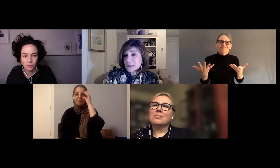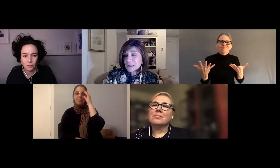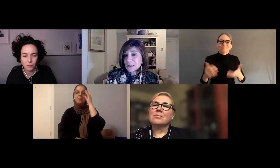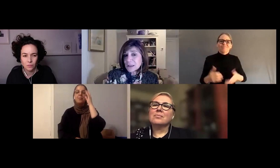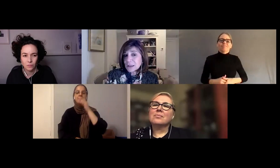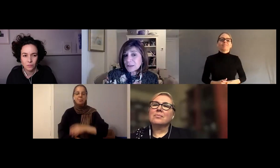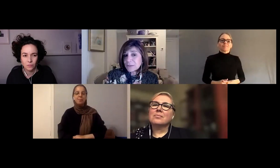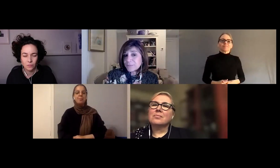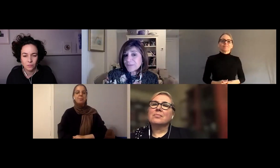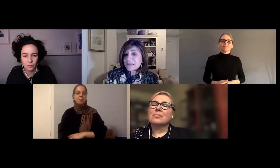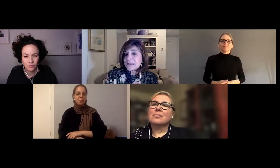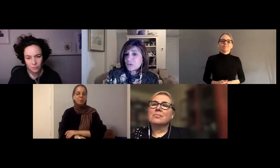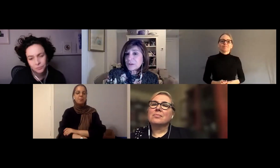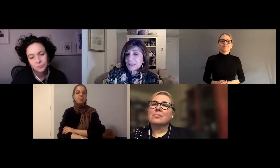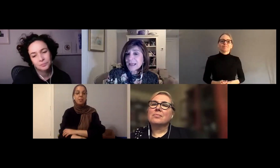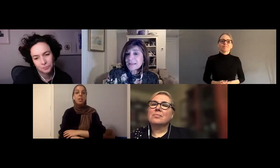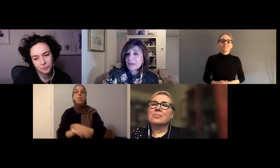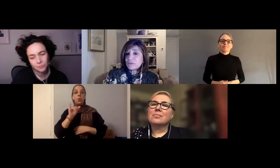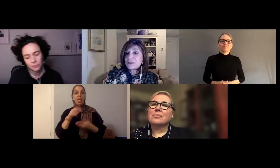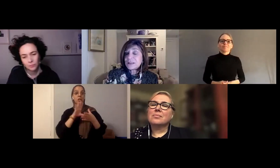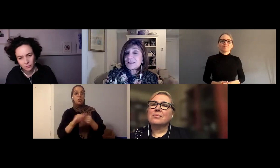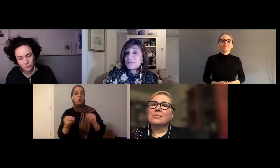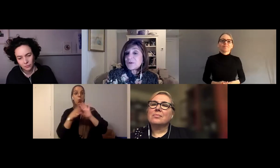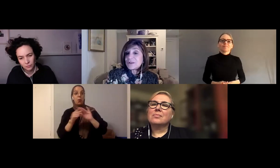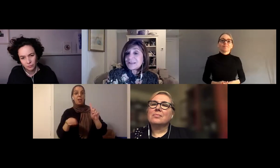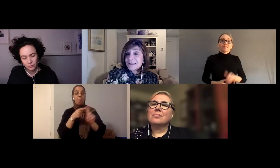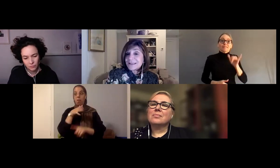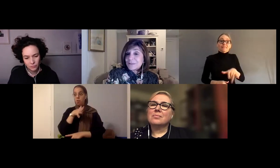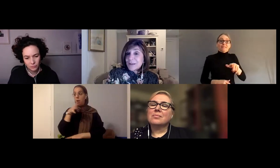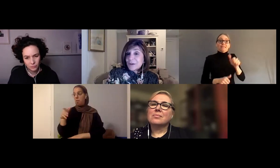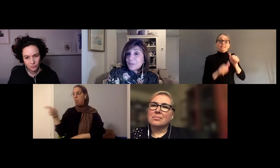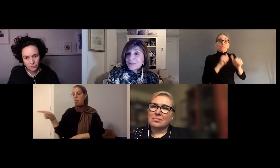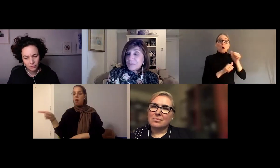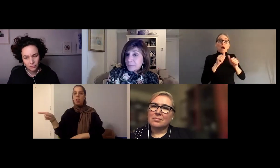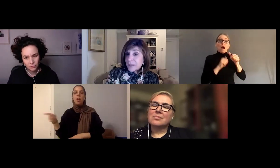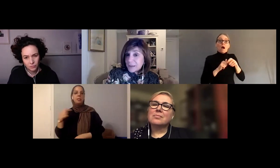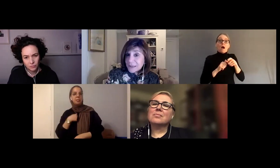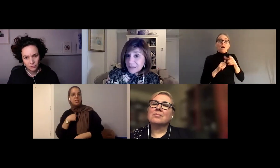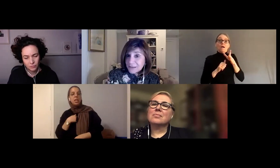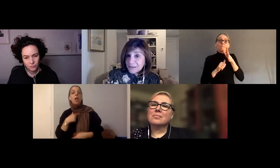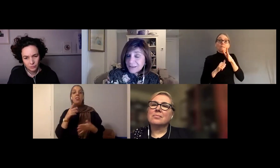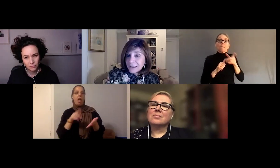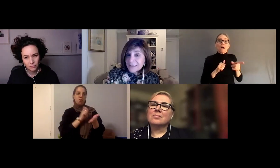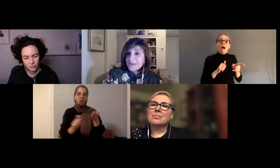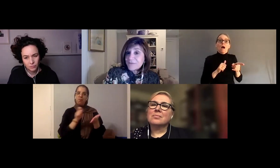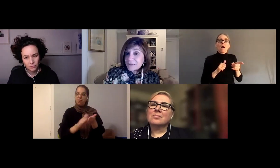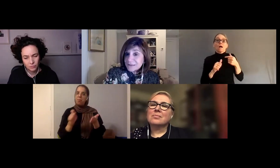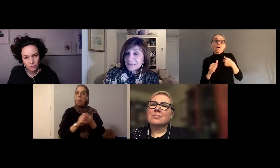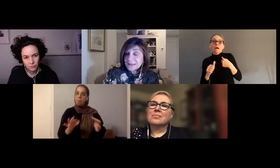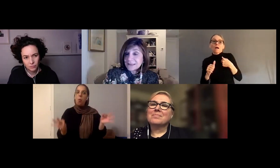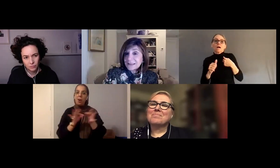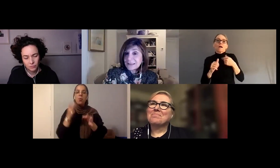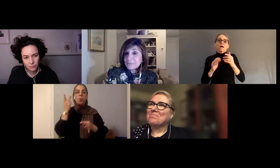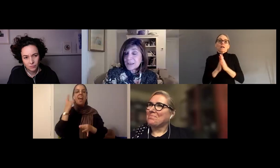write that story as I really experienced it almost in my body, and as I felt